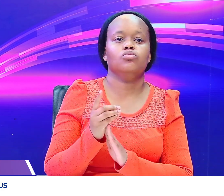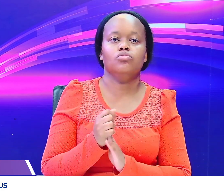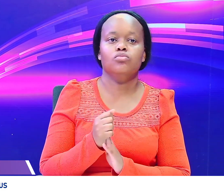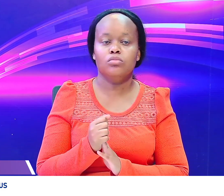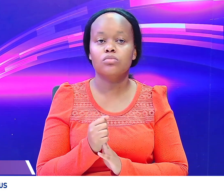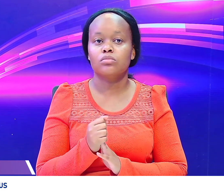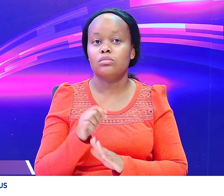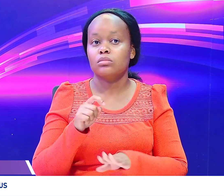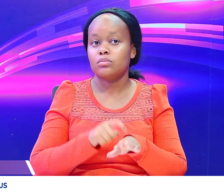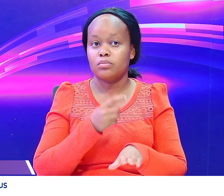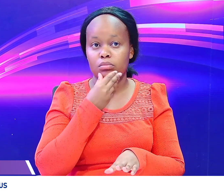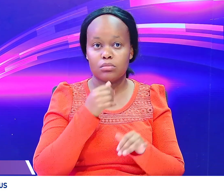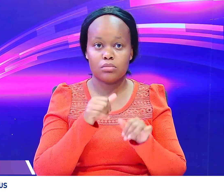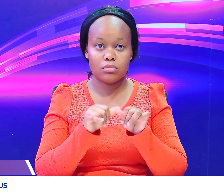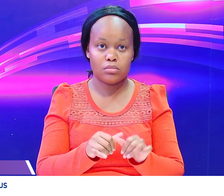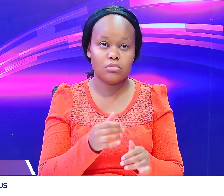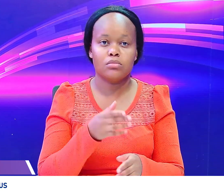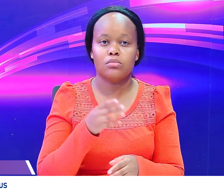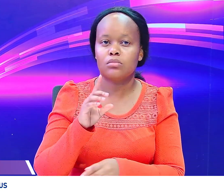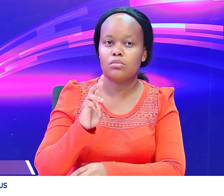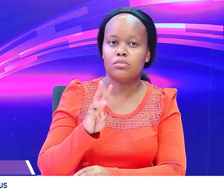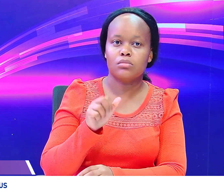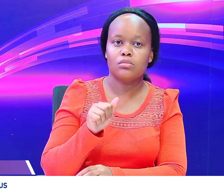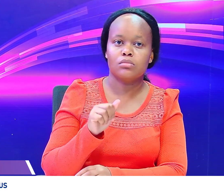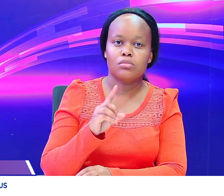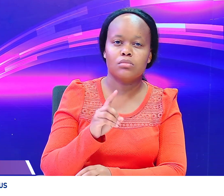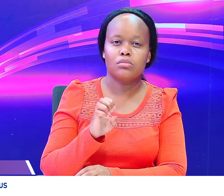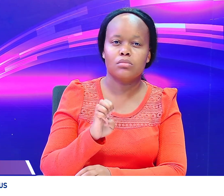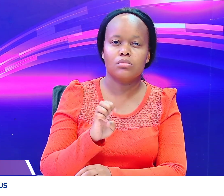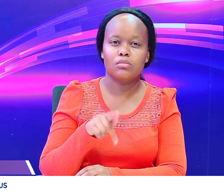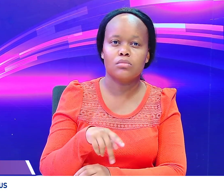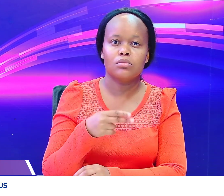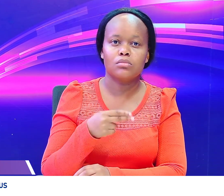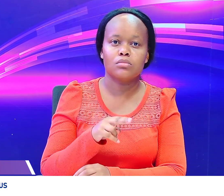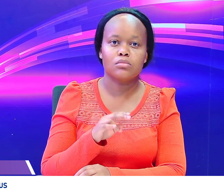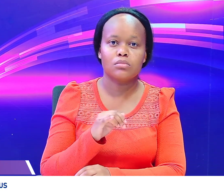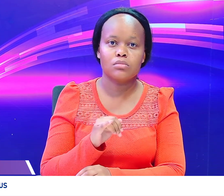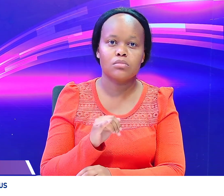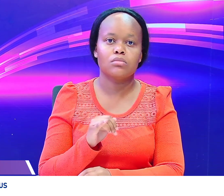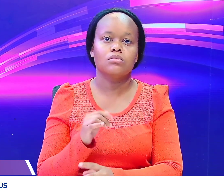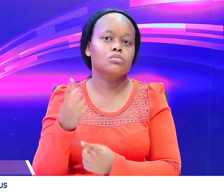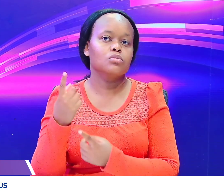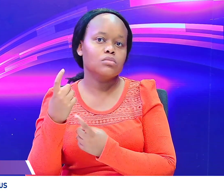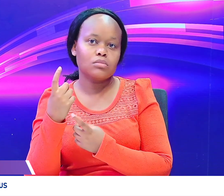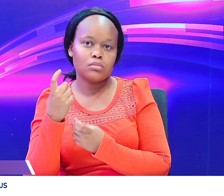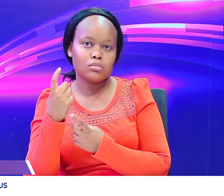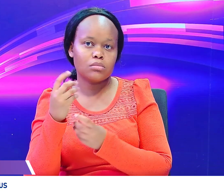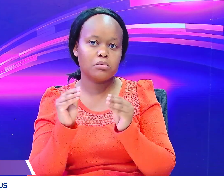The visit underscores Germany's interest in enhancing cooperation in trade, security, and